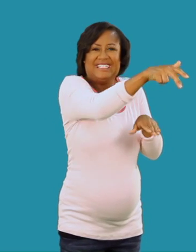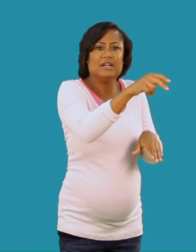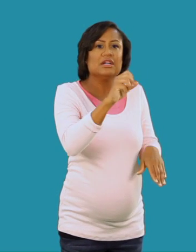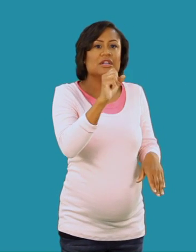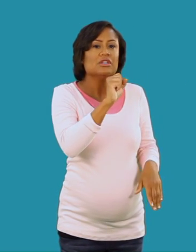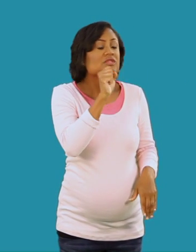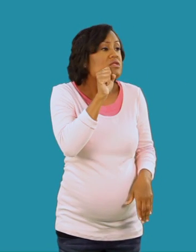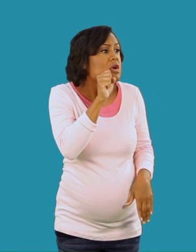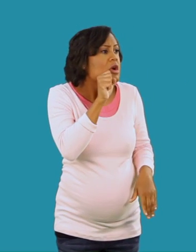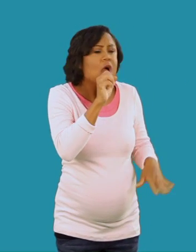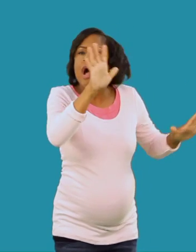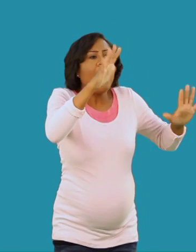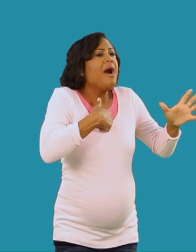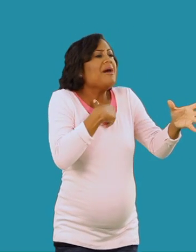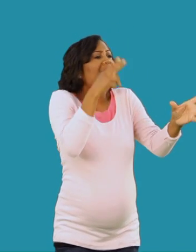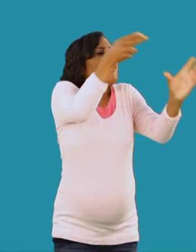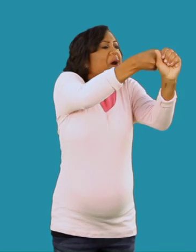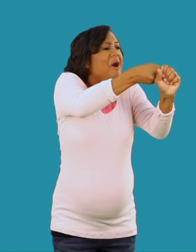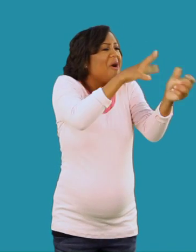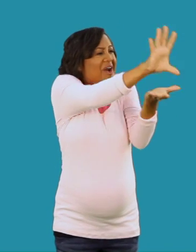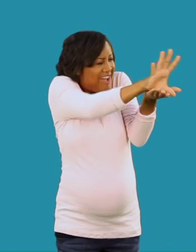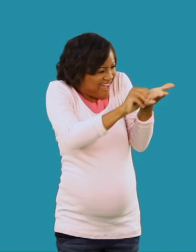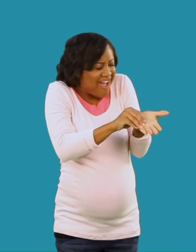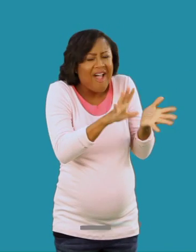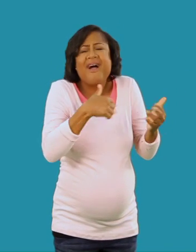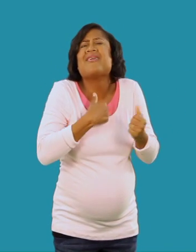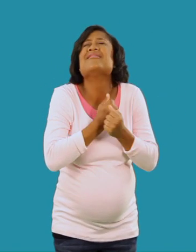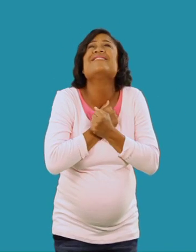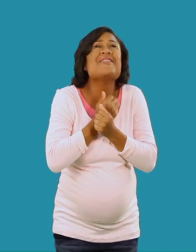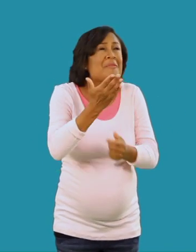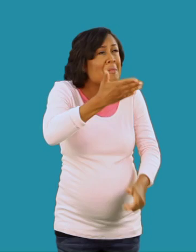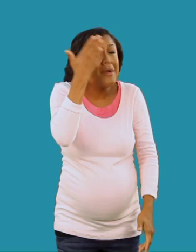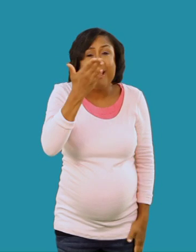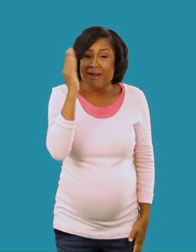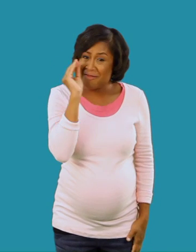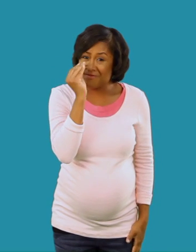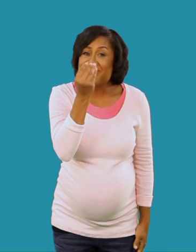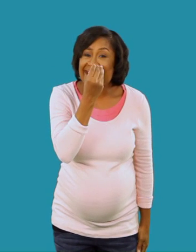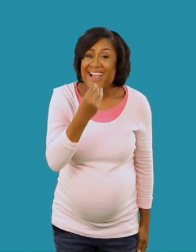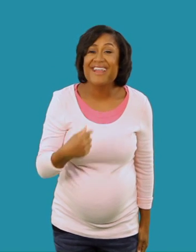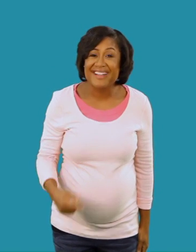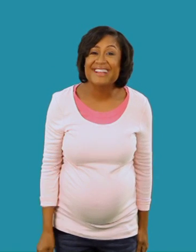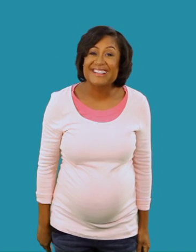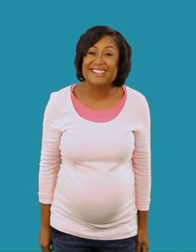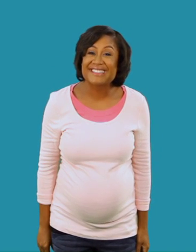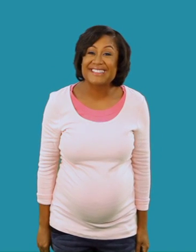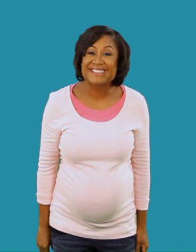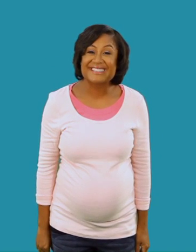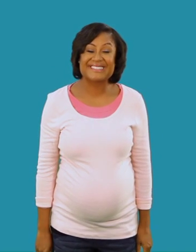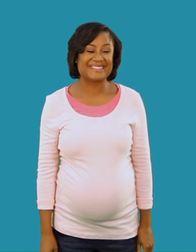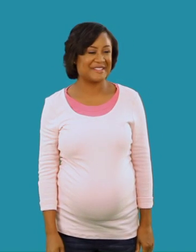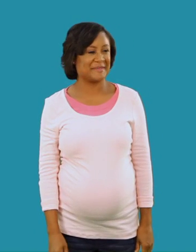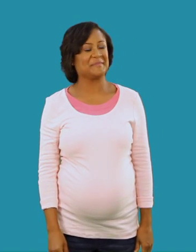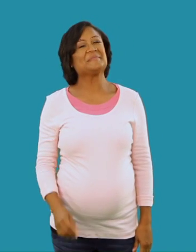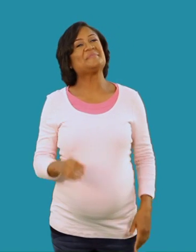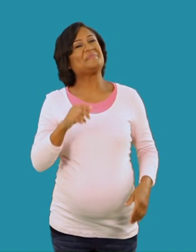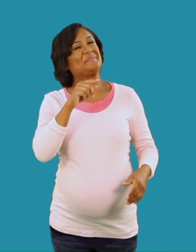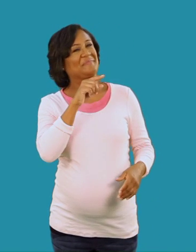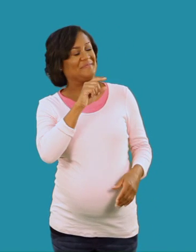Me three! I love the scent of flowers, says Shelly. She sniffs